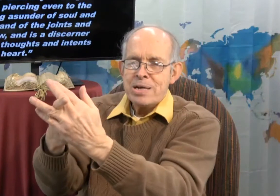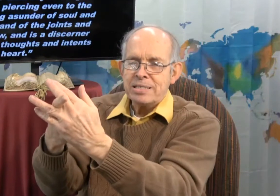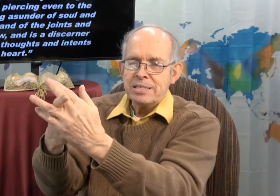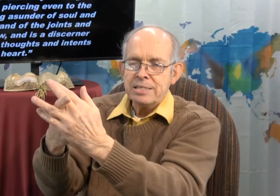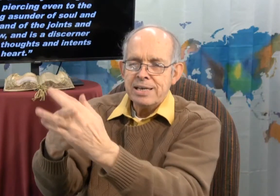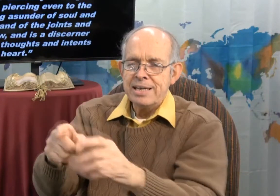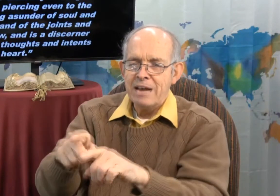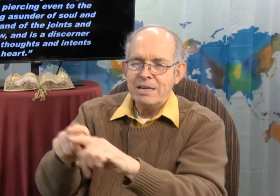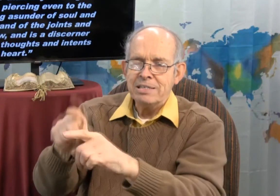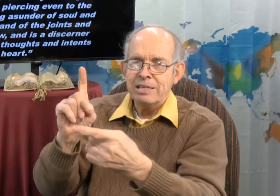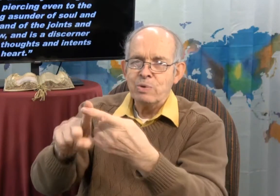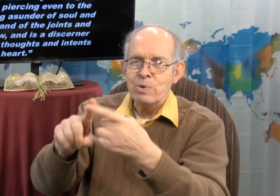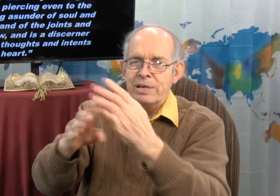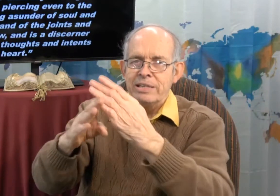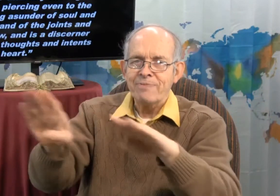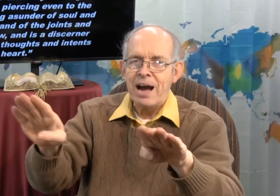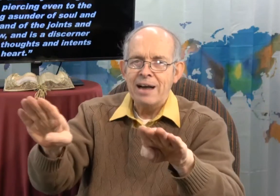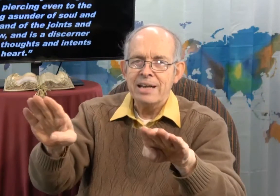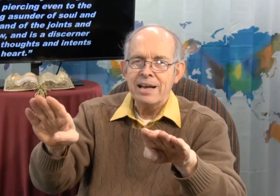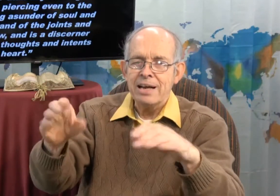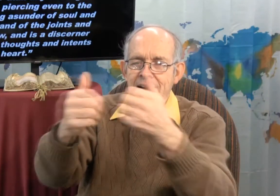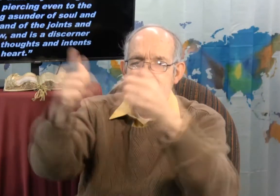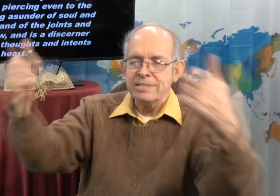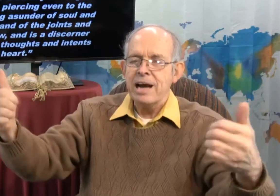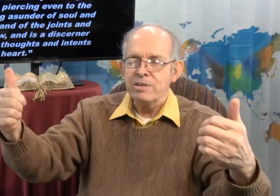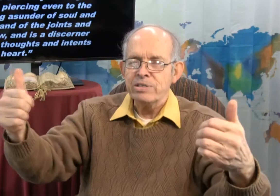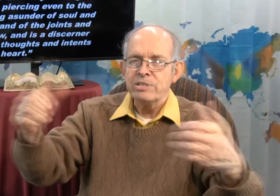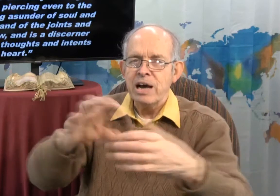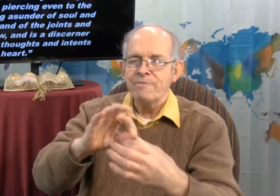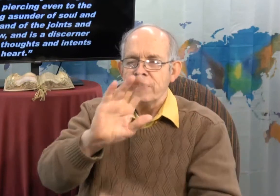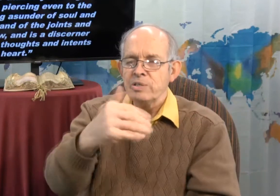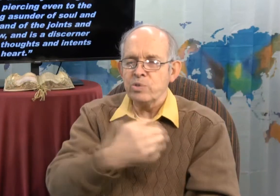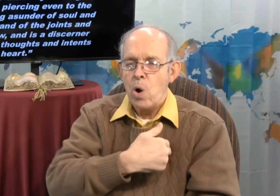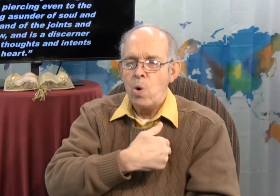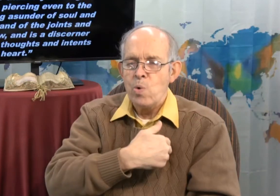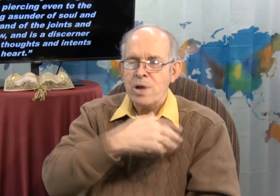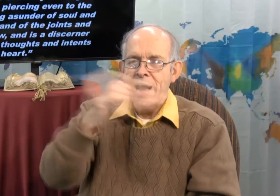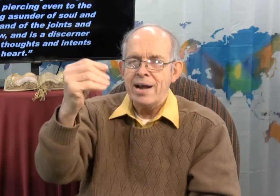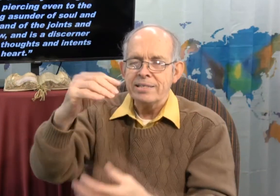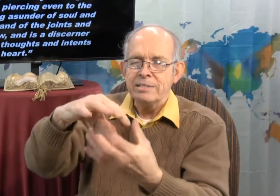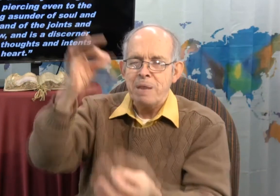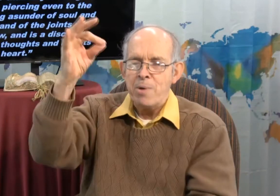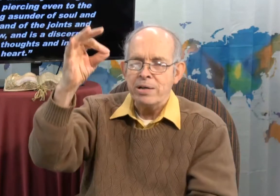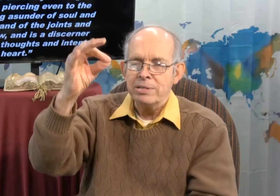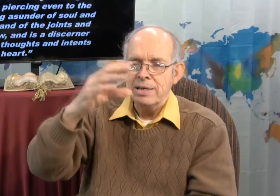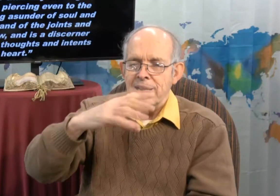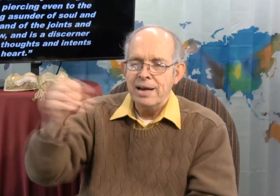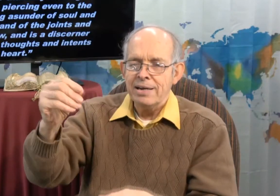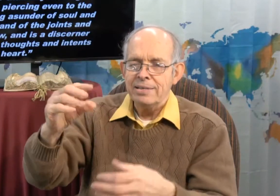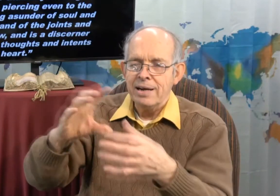Perish. Even if you divide a shadow of soul and spirit, and at